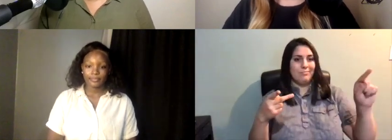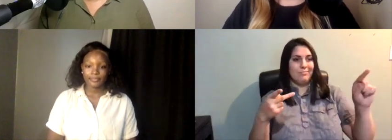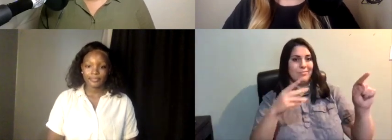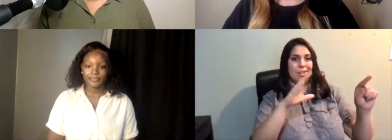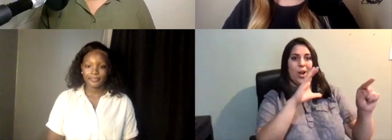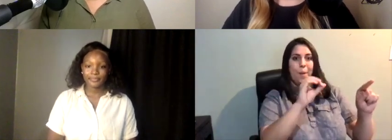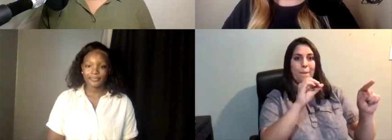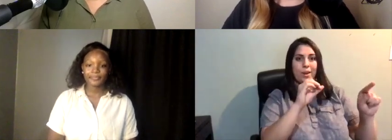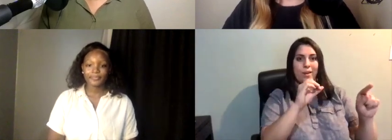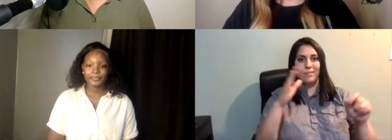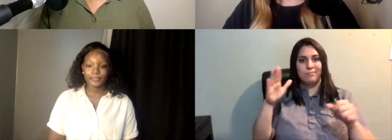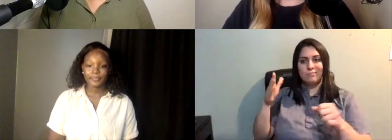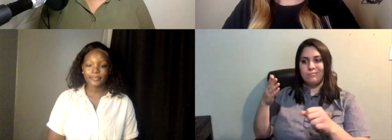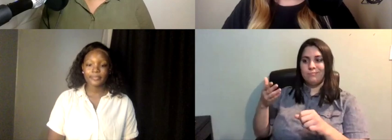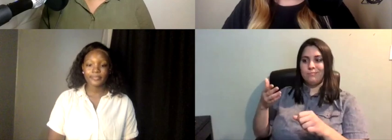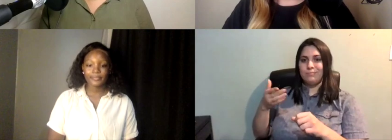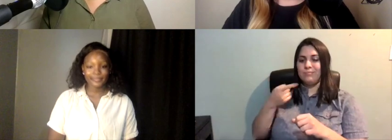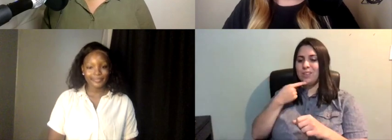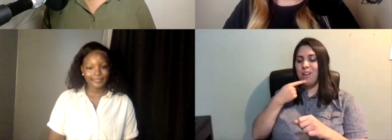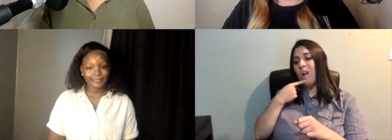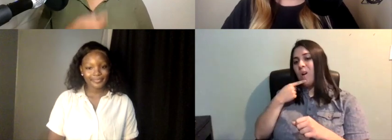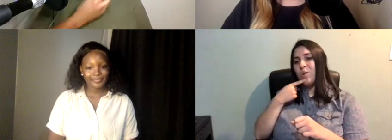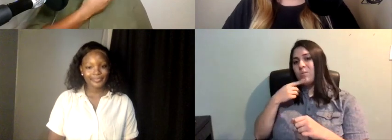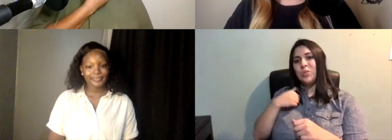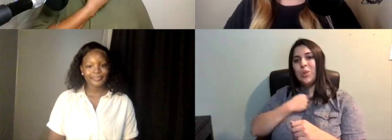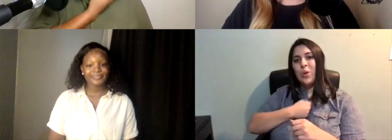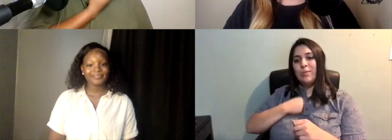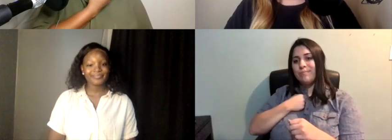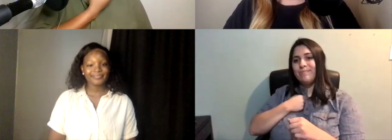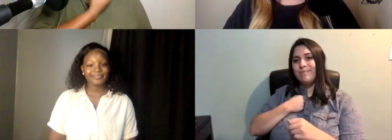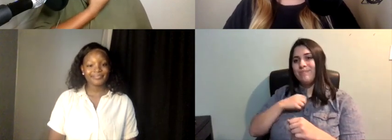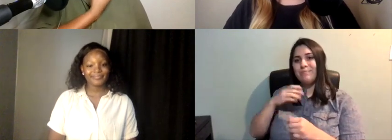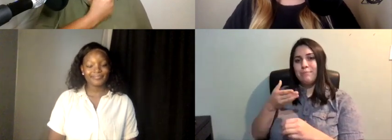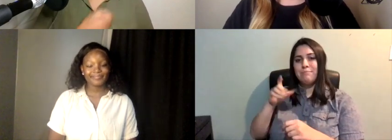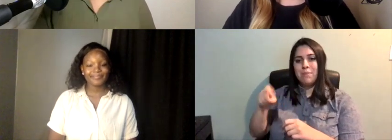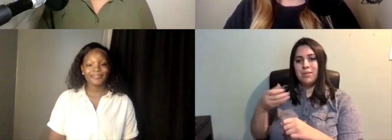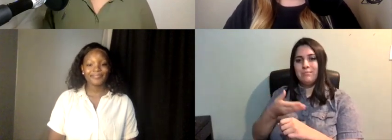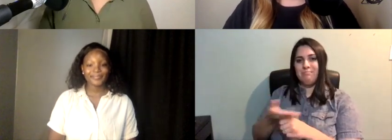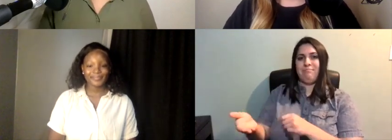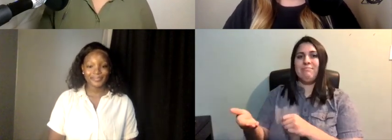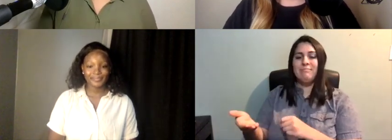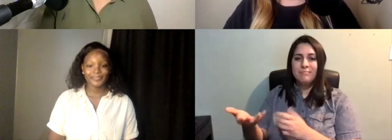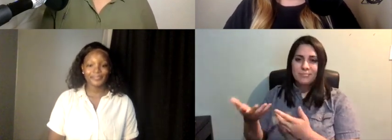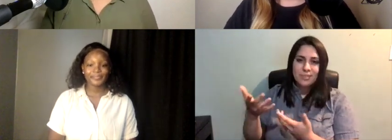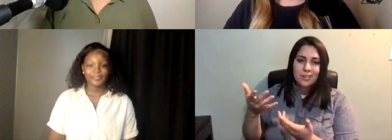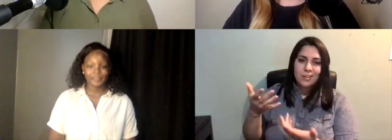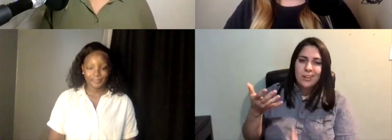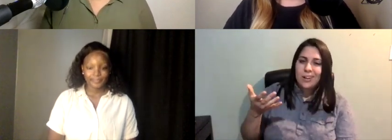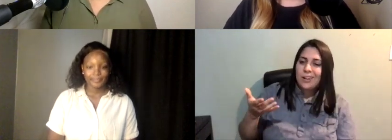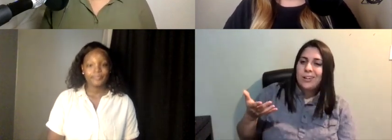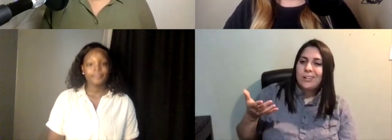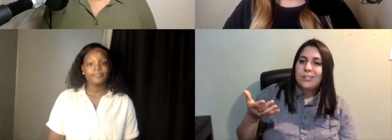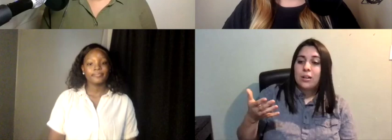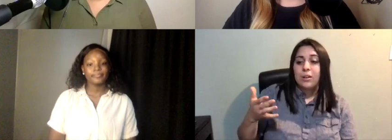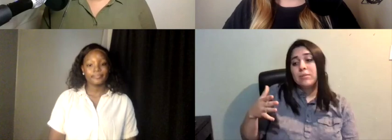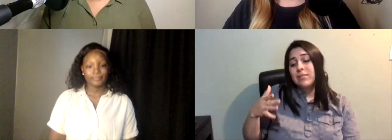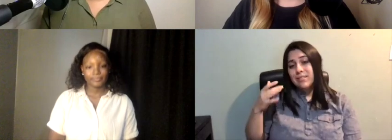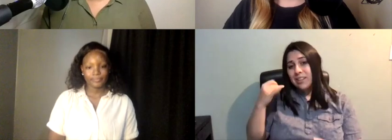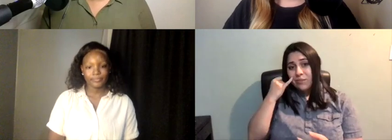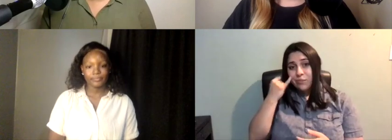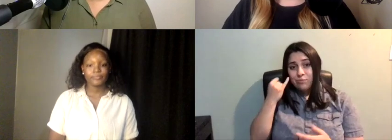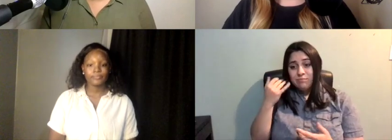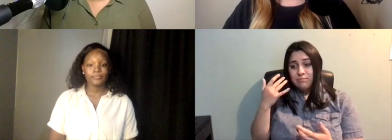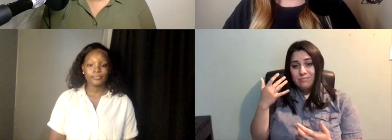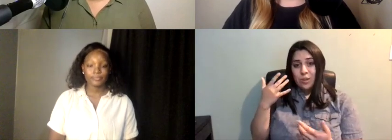and sadness? Probably not. They're probably looking at how much your severance is going to be and, like, you know, if they're going to cover